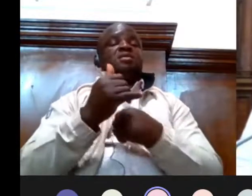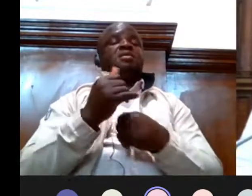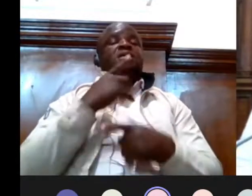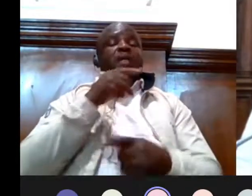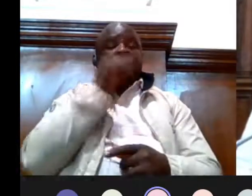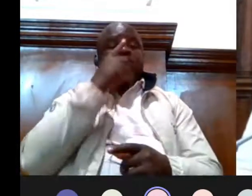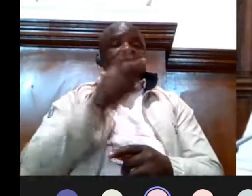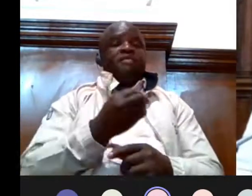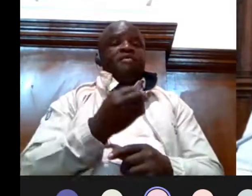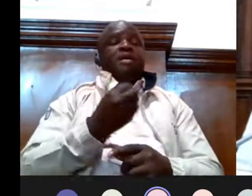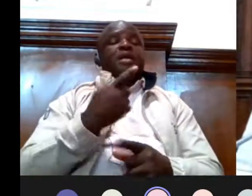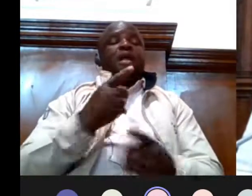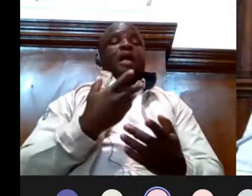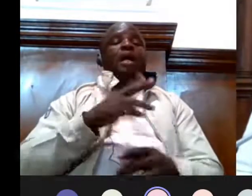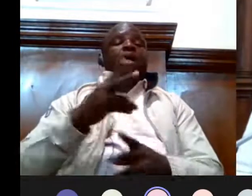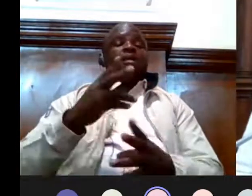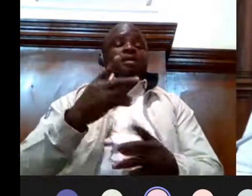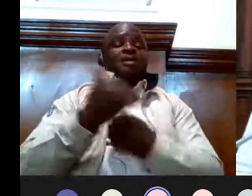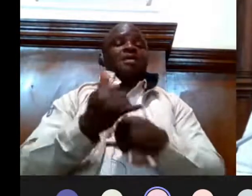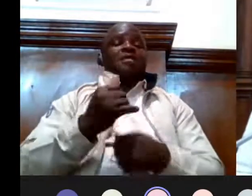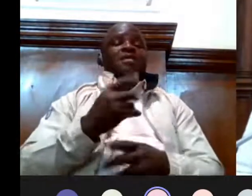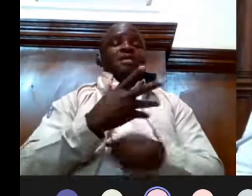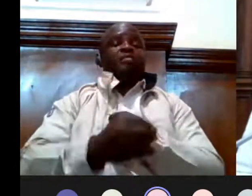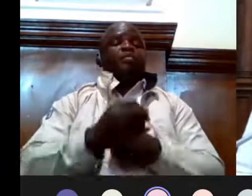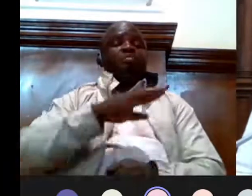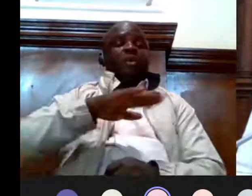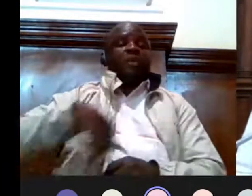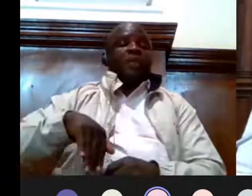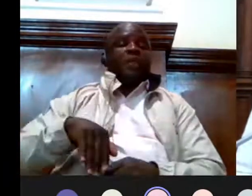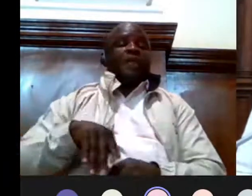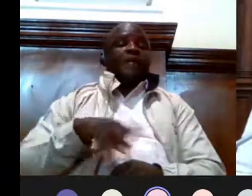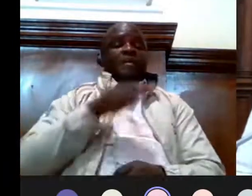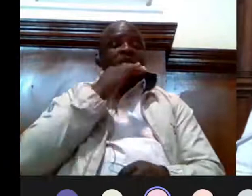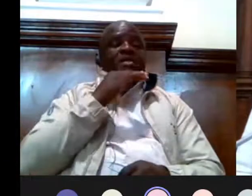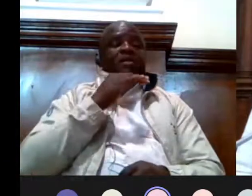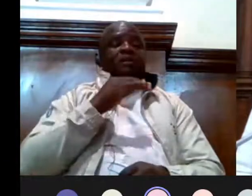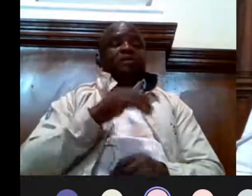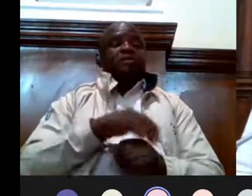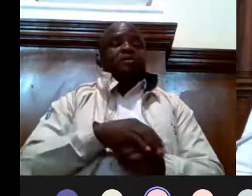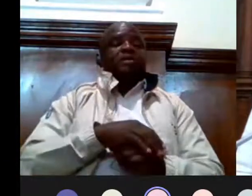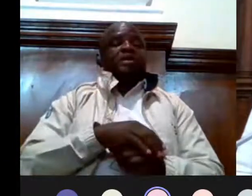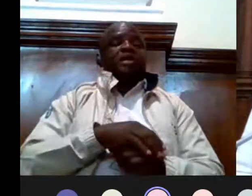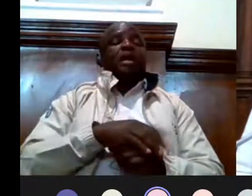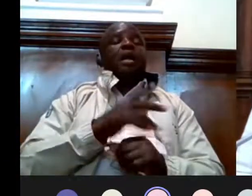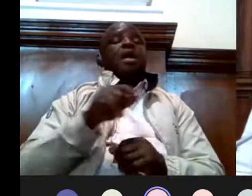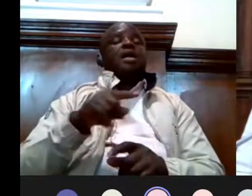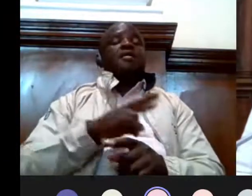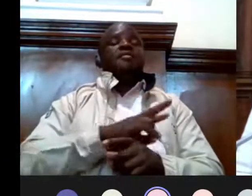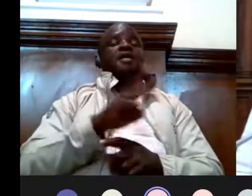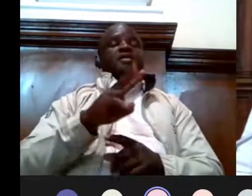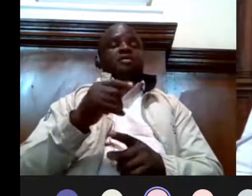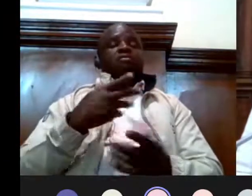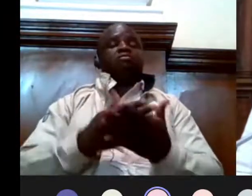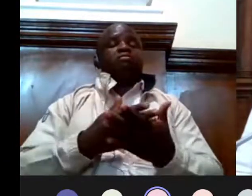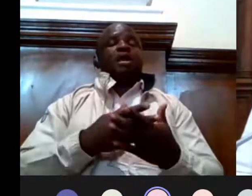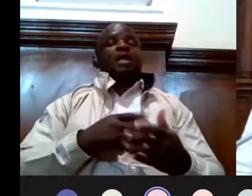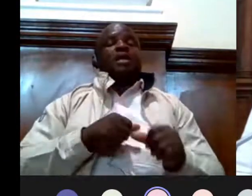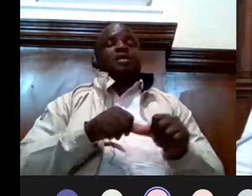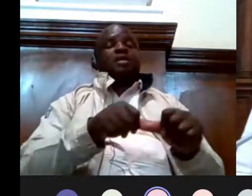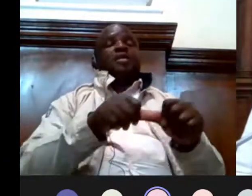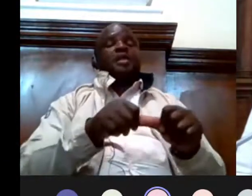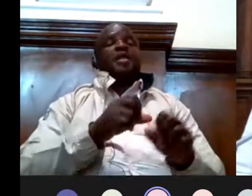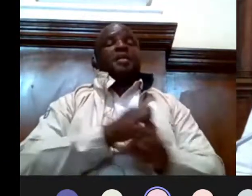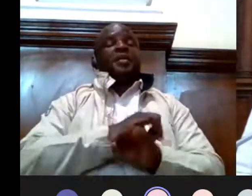exclusion of others, it would mean that the virus will continue to